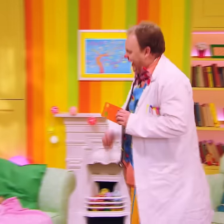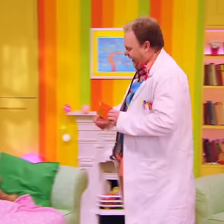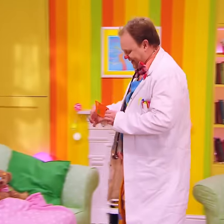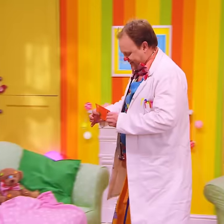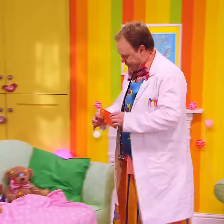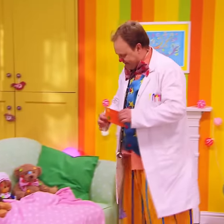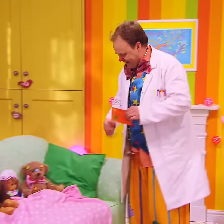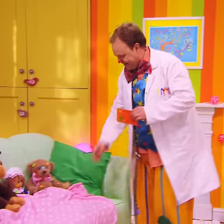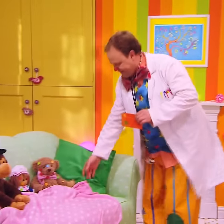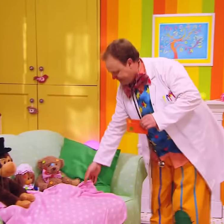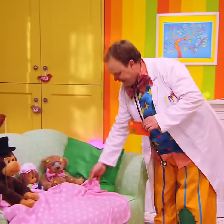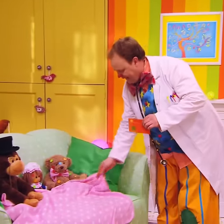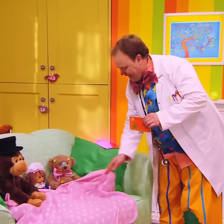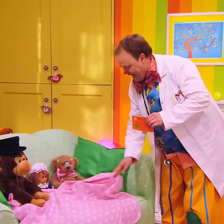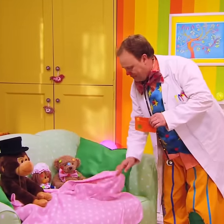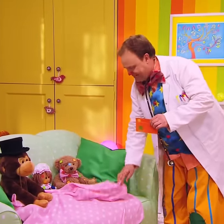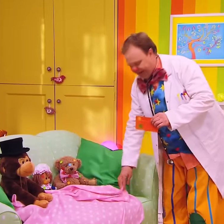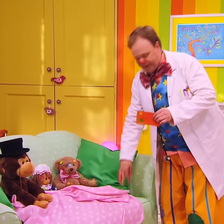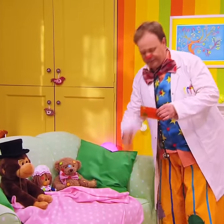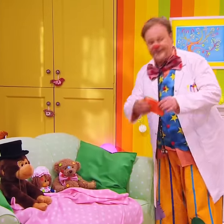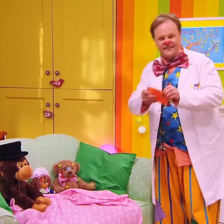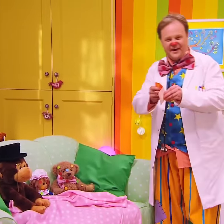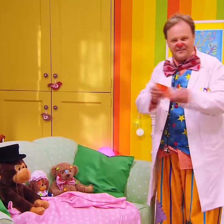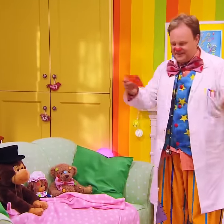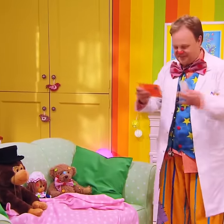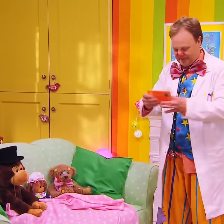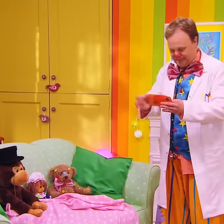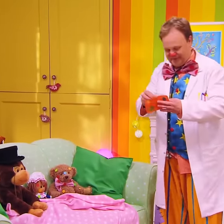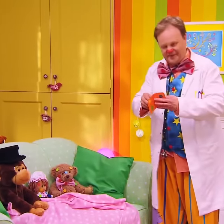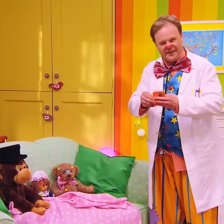Ah, Tumble Ted, allow me to help. Right, just put it on here.